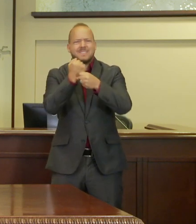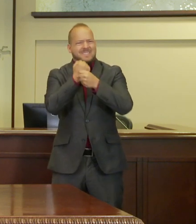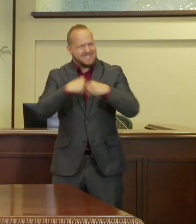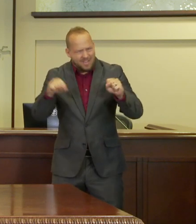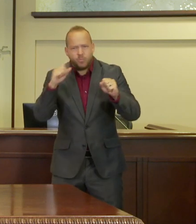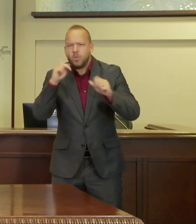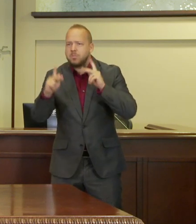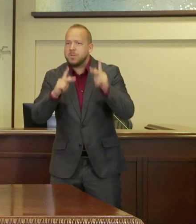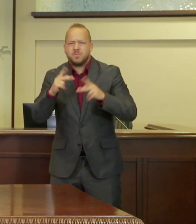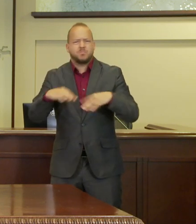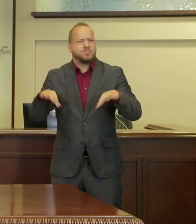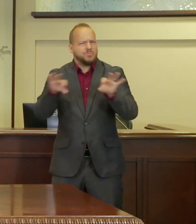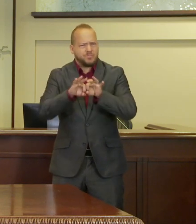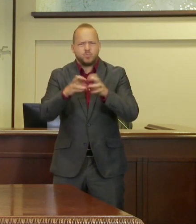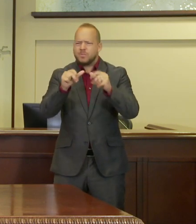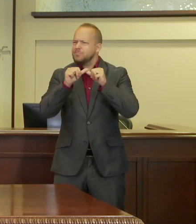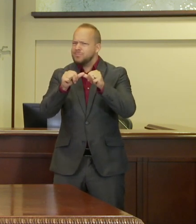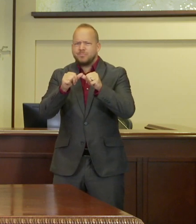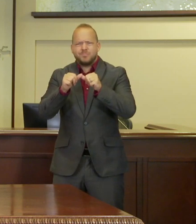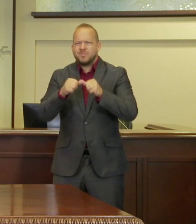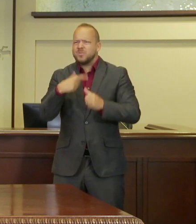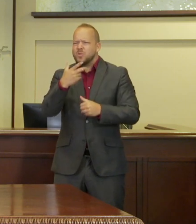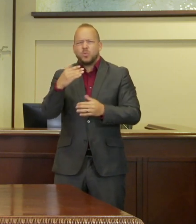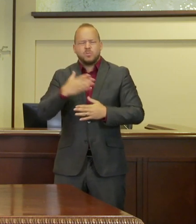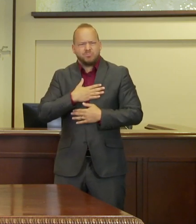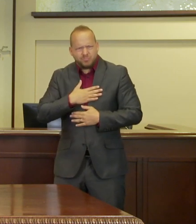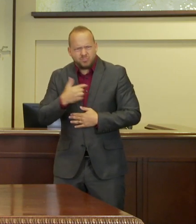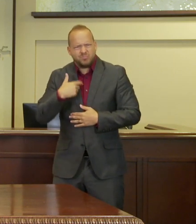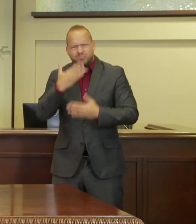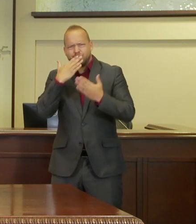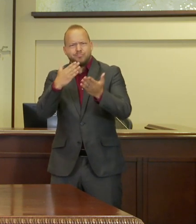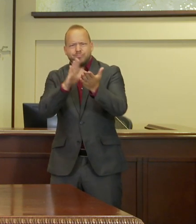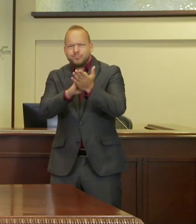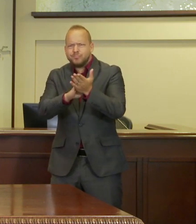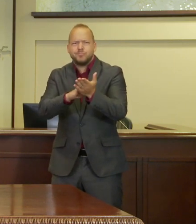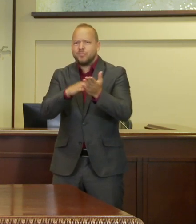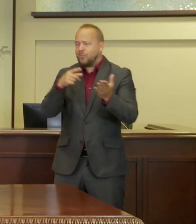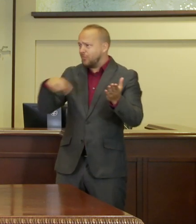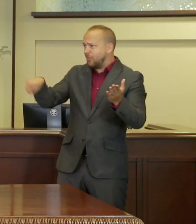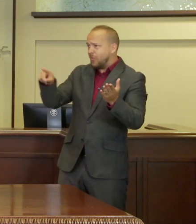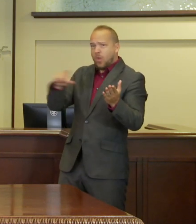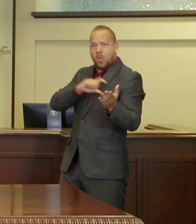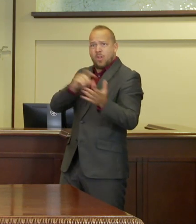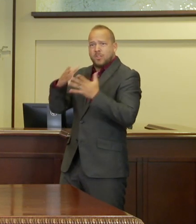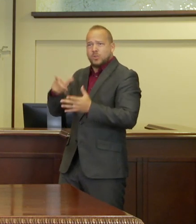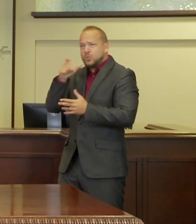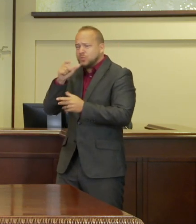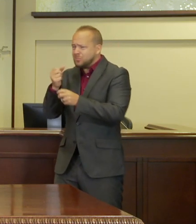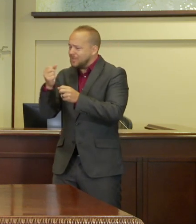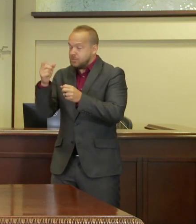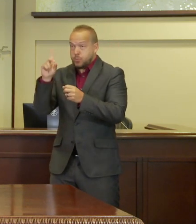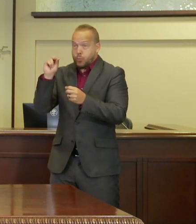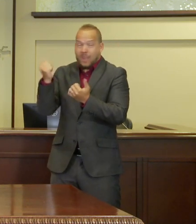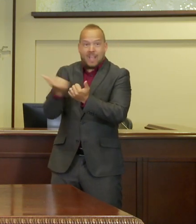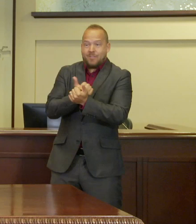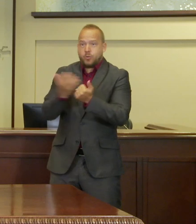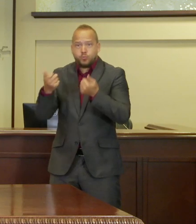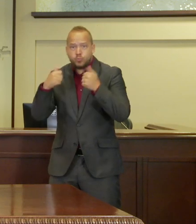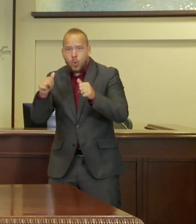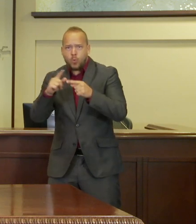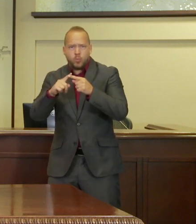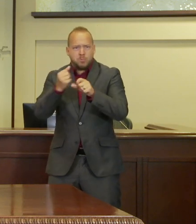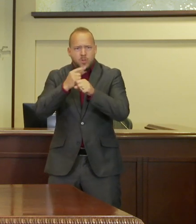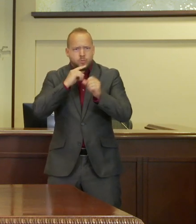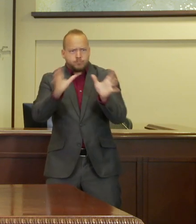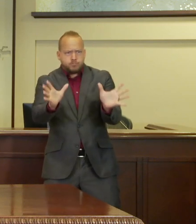exhaustion, and I want to commend them for not only doing everything they can to keep peaceful demonstrations safe,